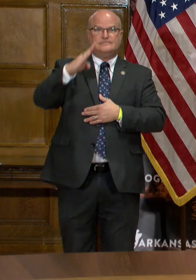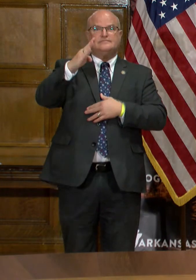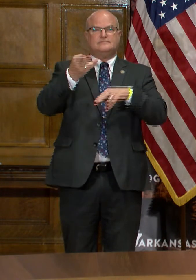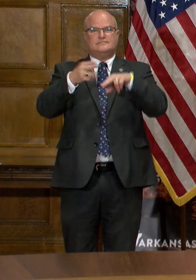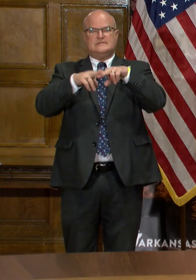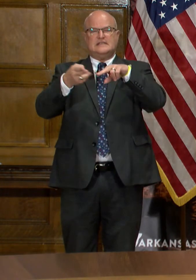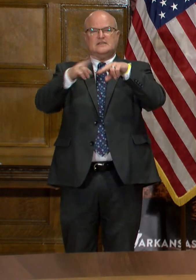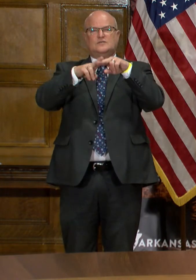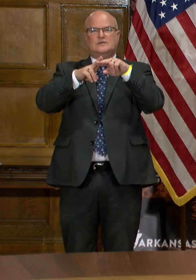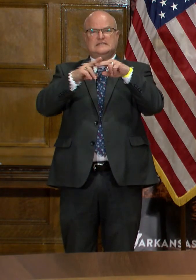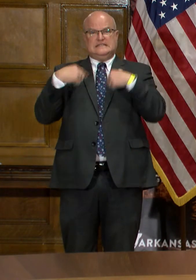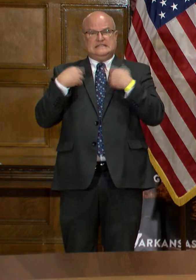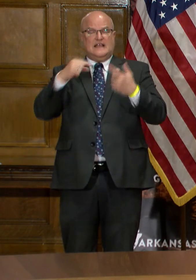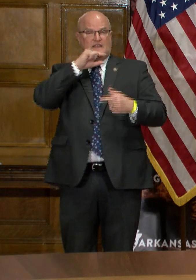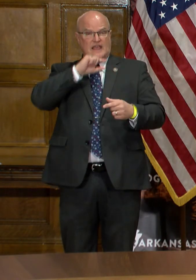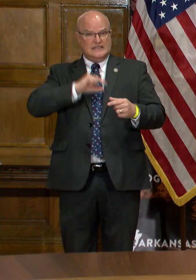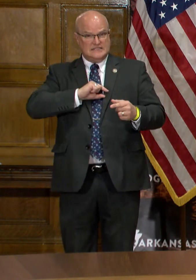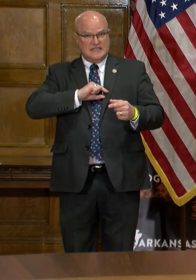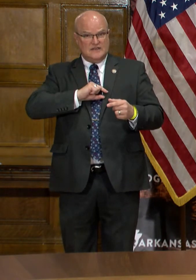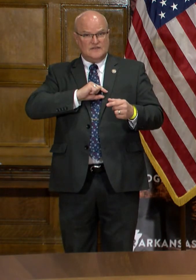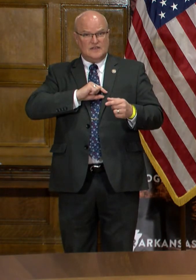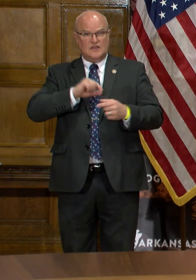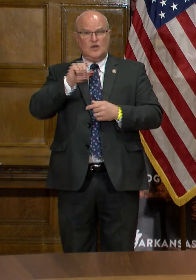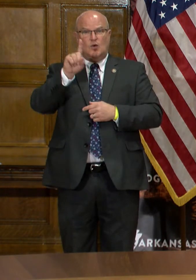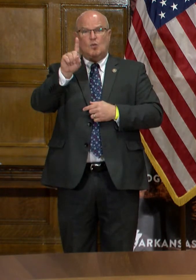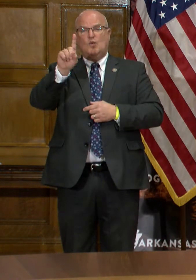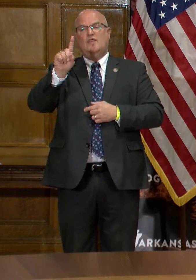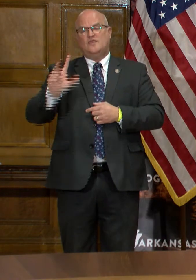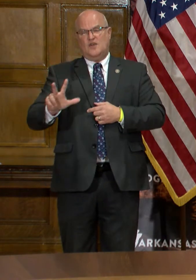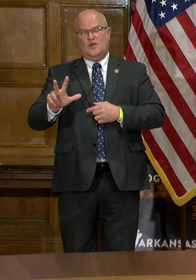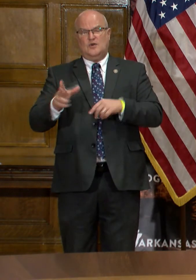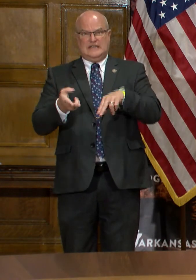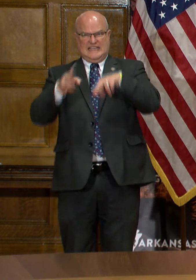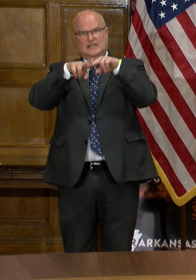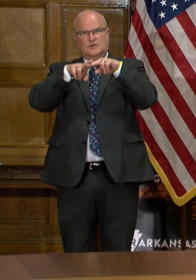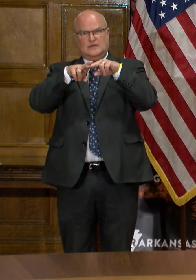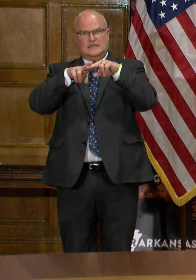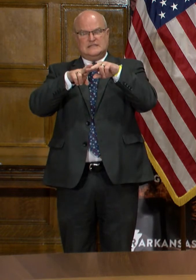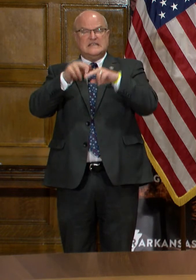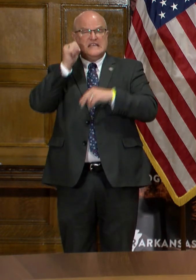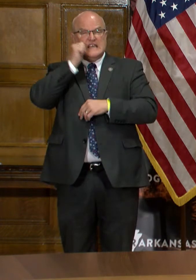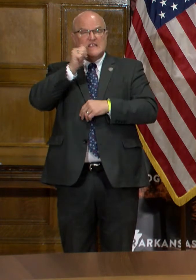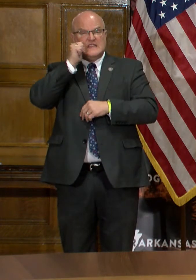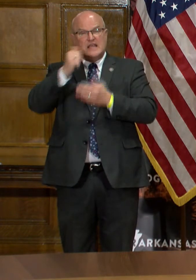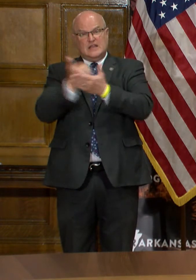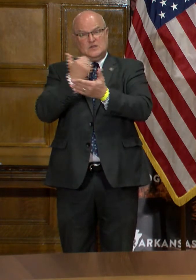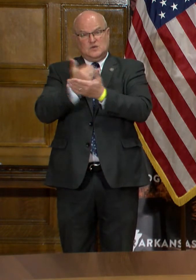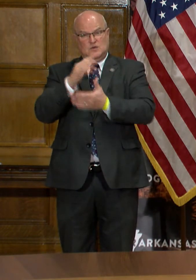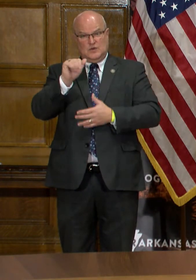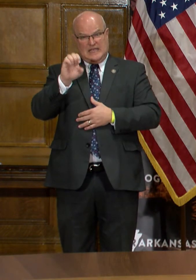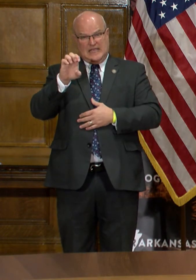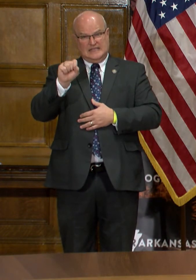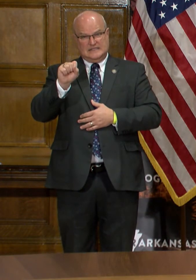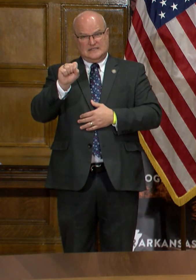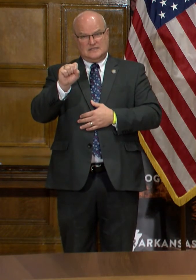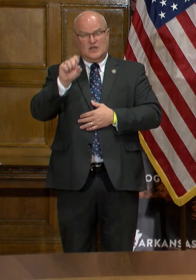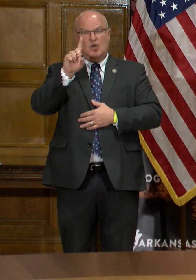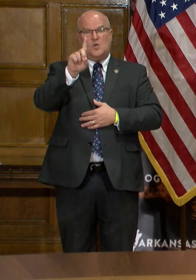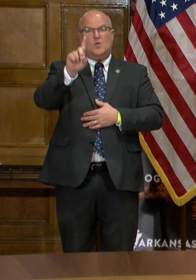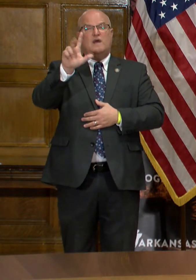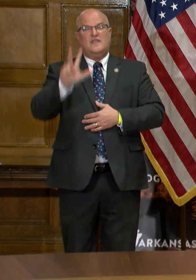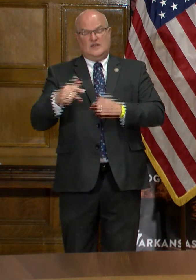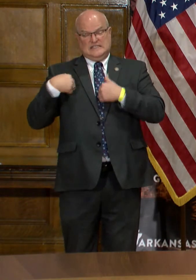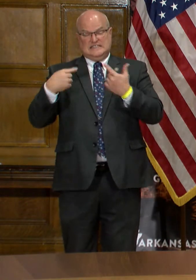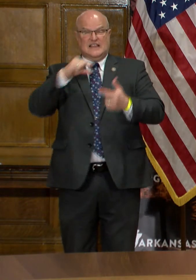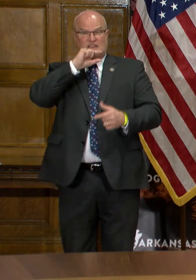increase since Thanksgiving, a 1/3 increase in the daily new cases, a 1/3 increase